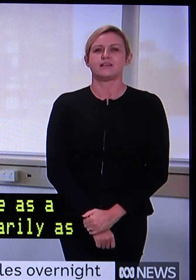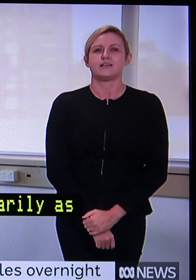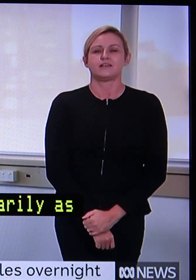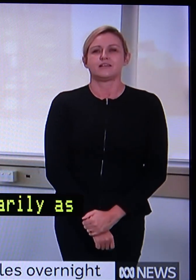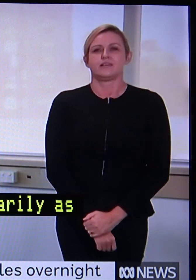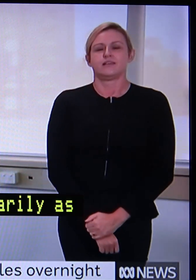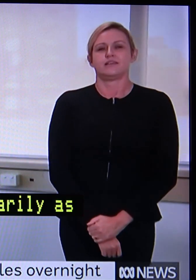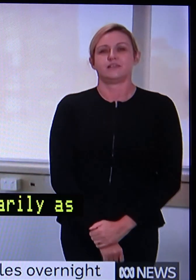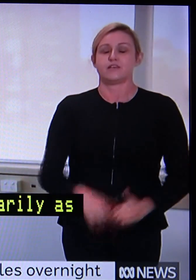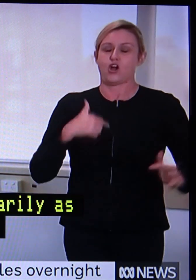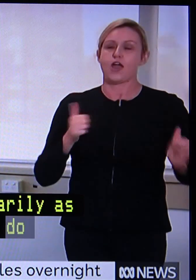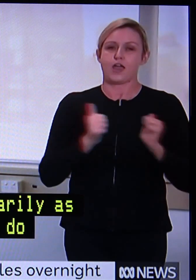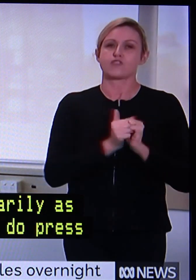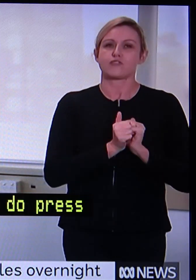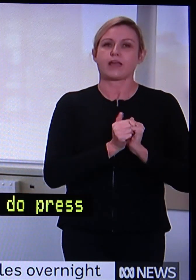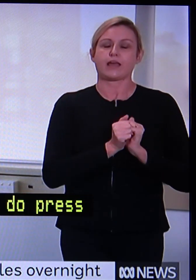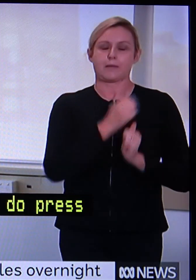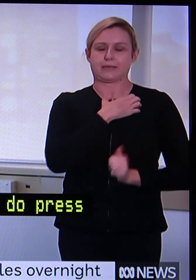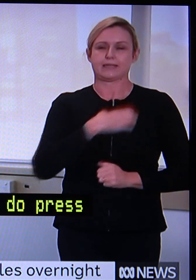the community of New South Wales?